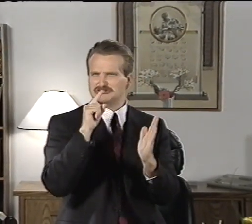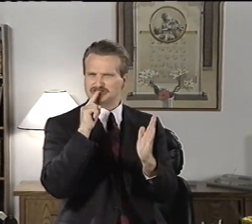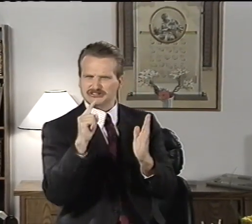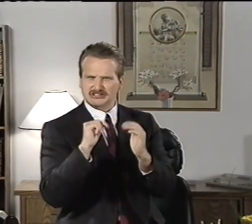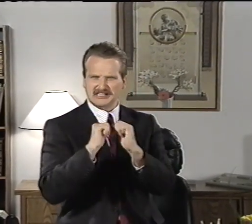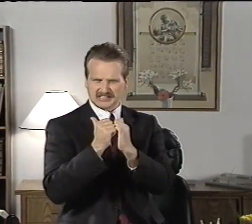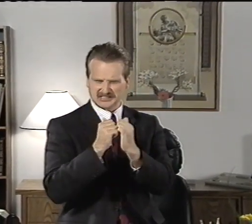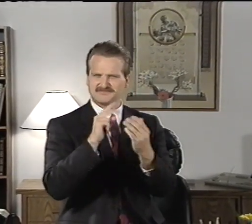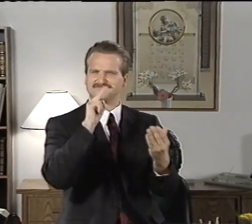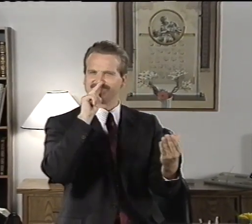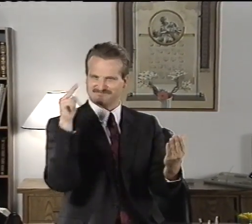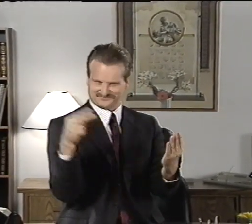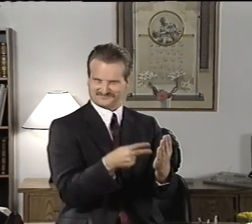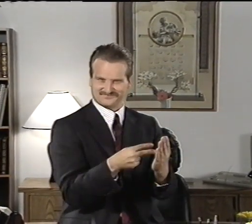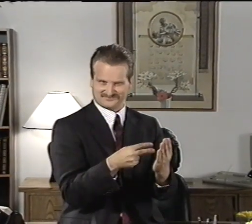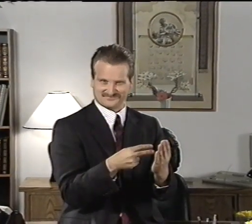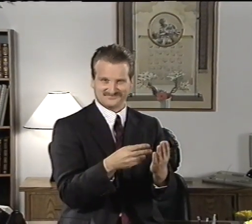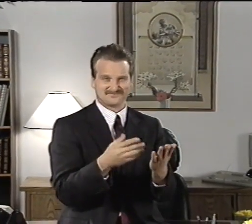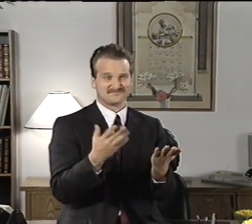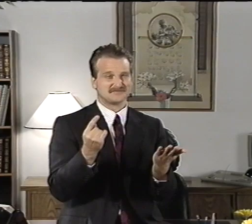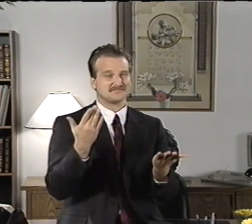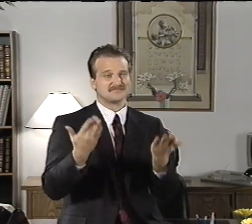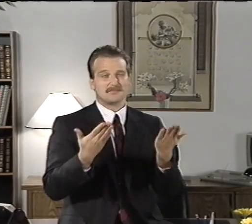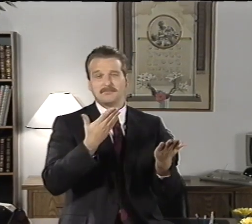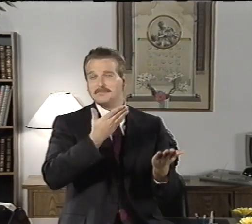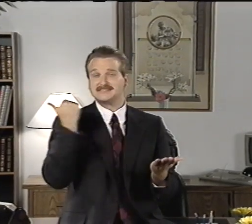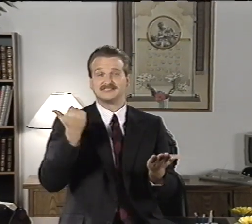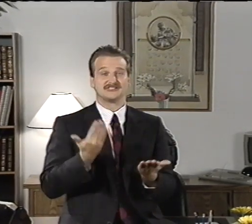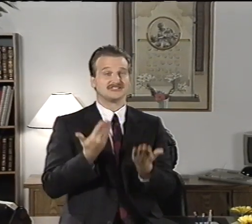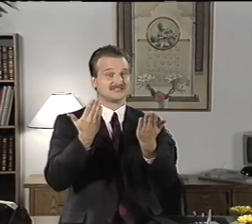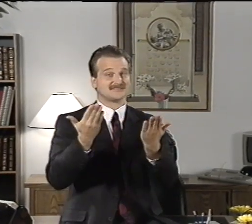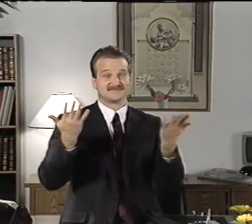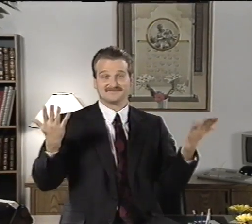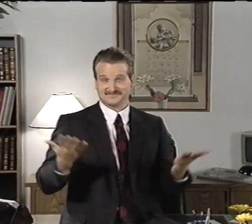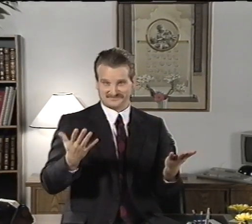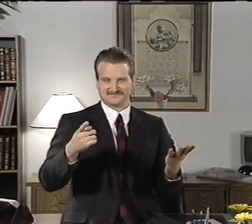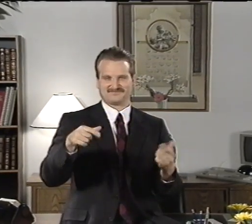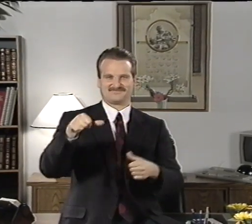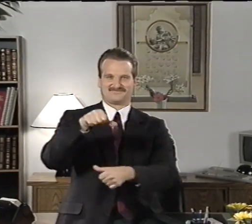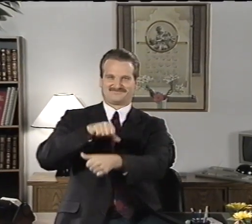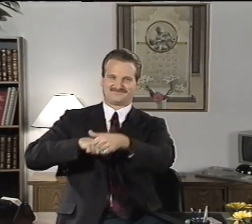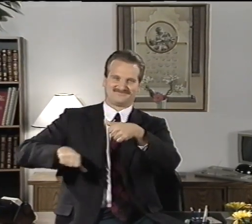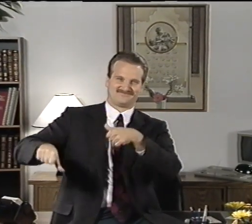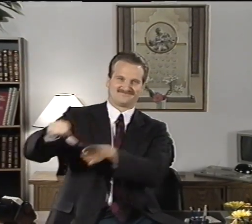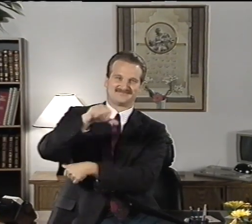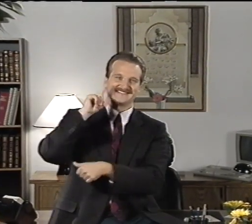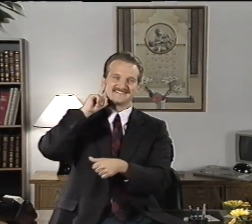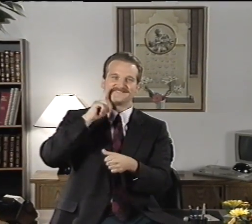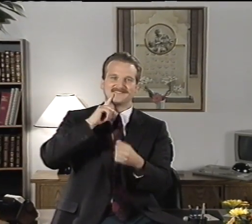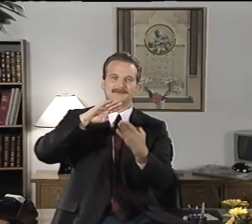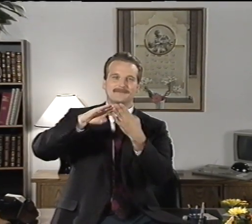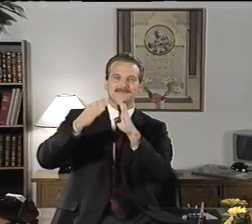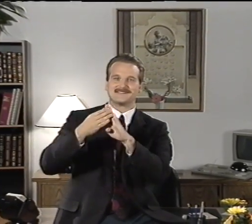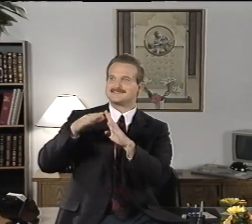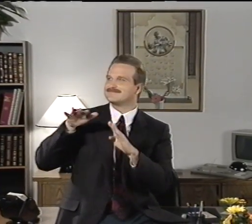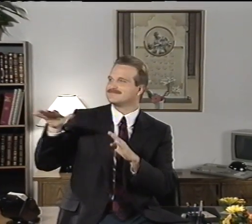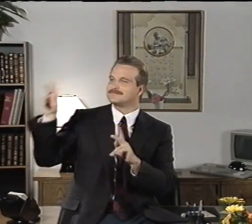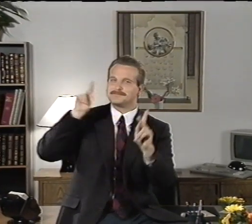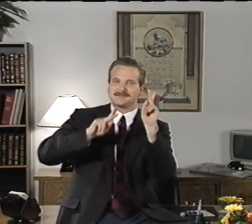that will help you review the alphabet. The best way, however, is to interact with deaf people in your